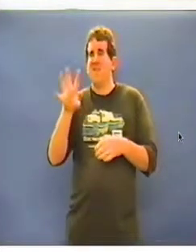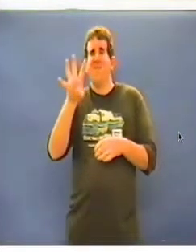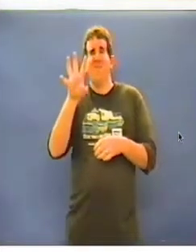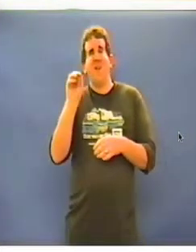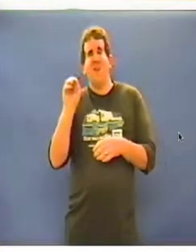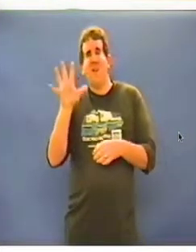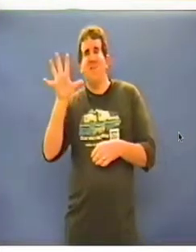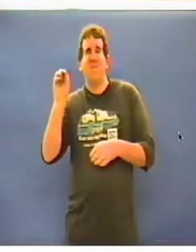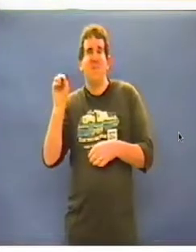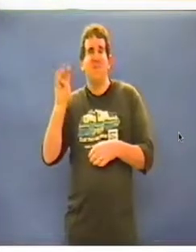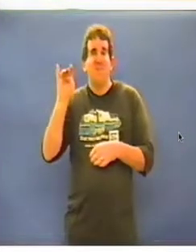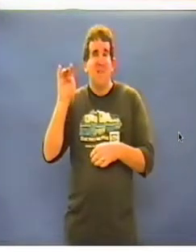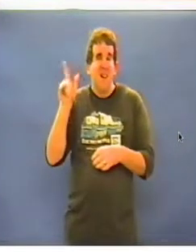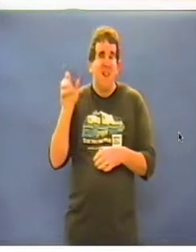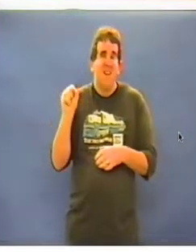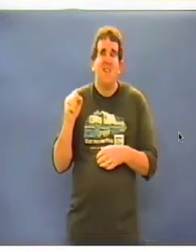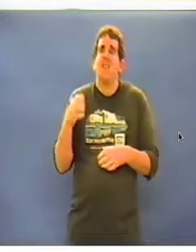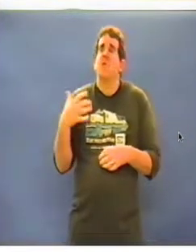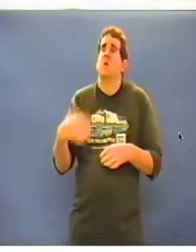and we've